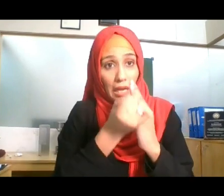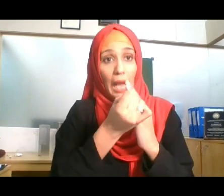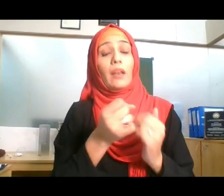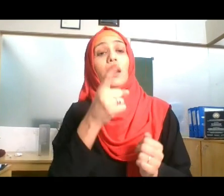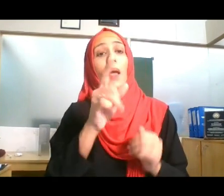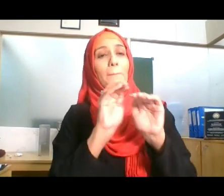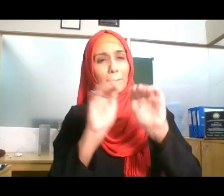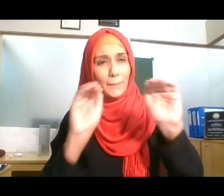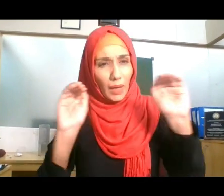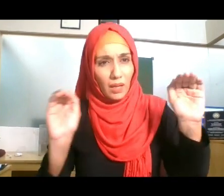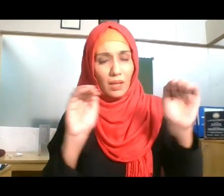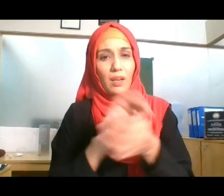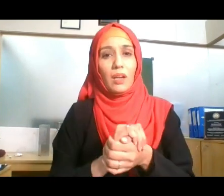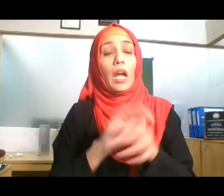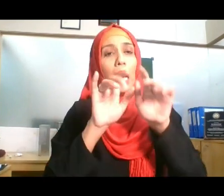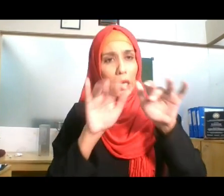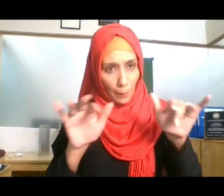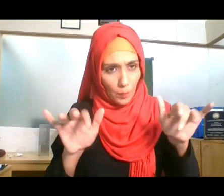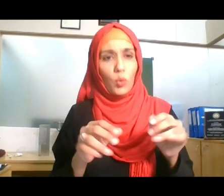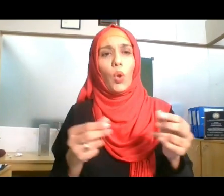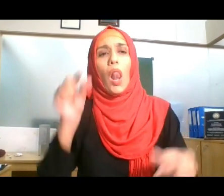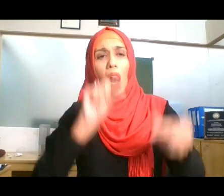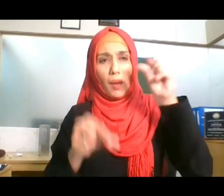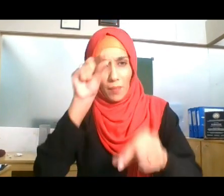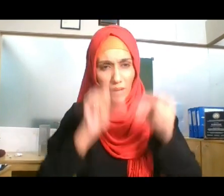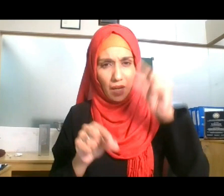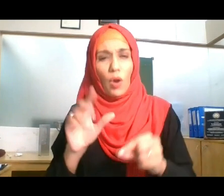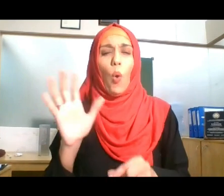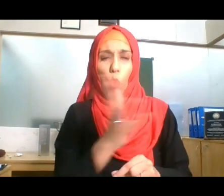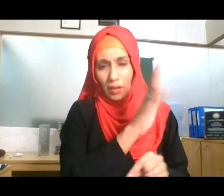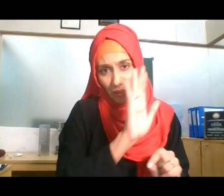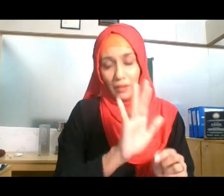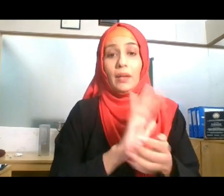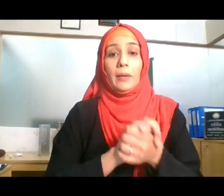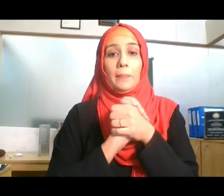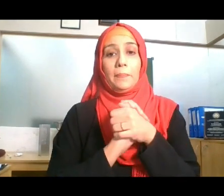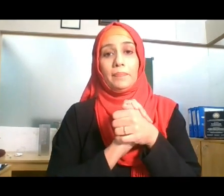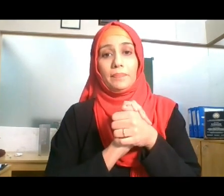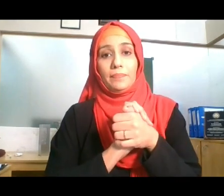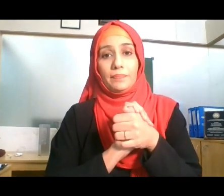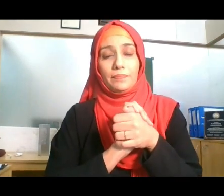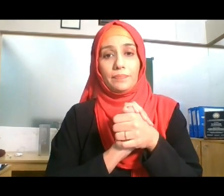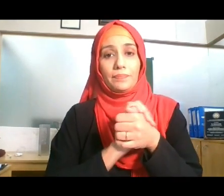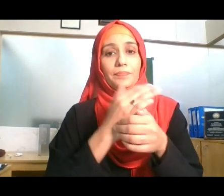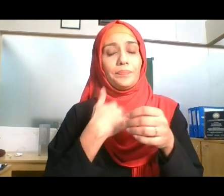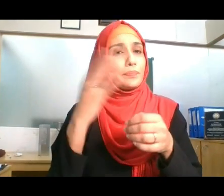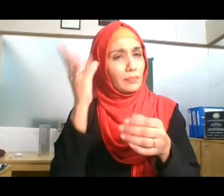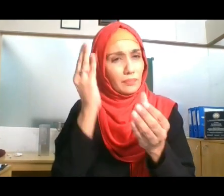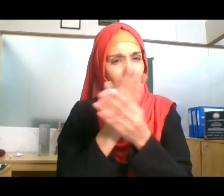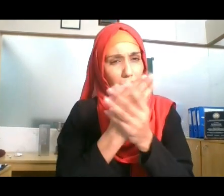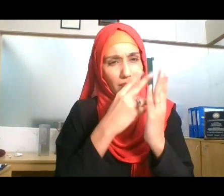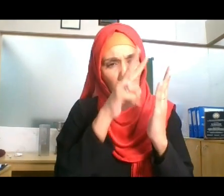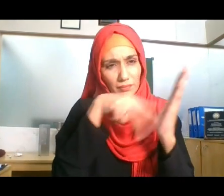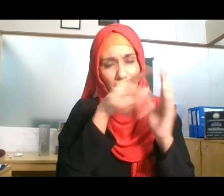were had computer laboratory labs of some kind or the other. We also have data sets where